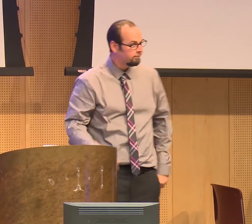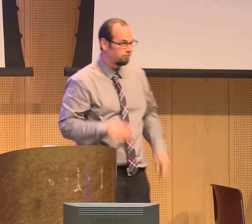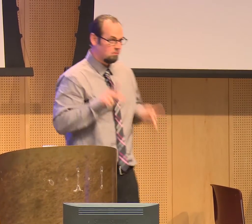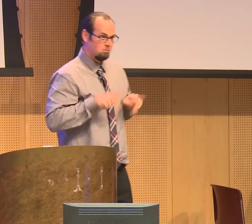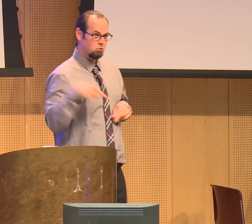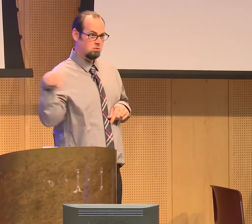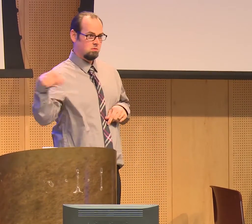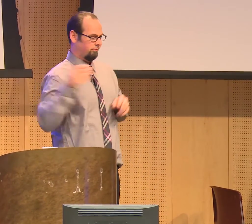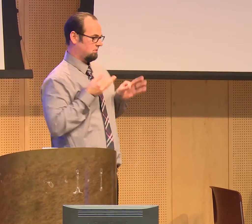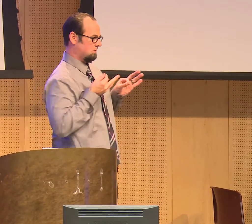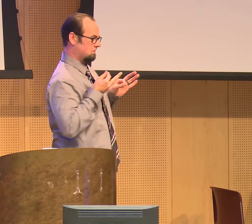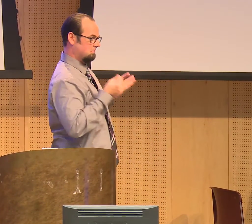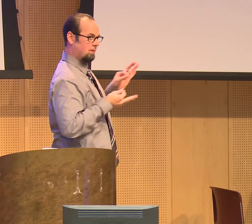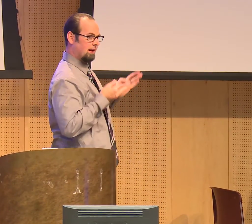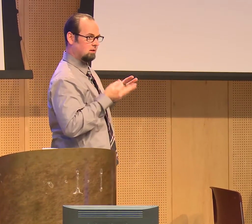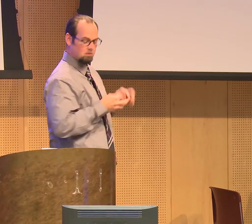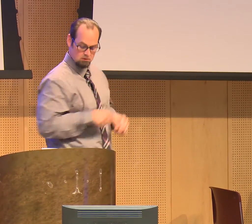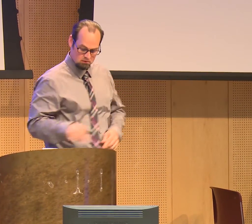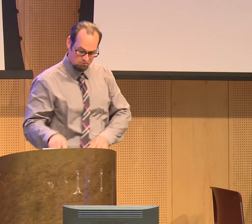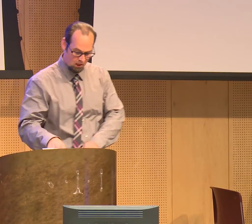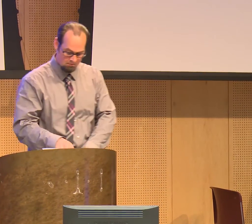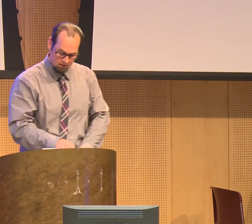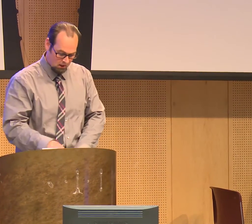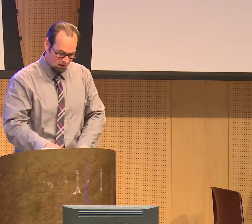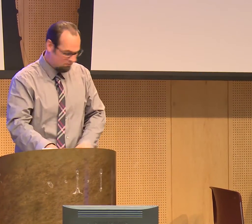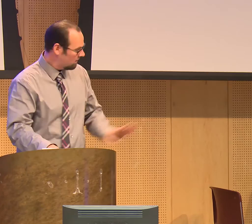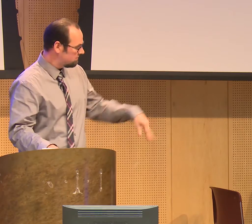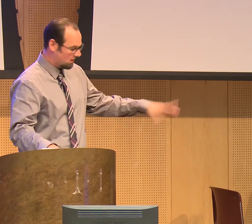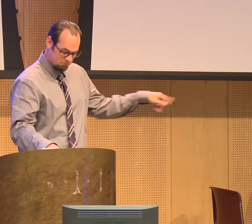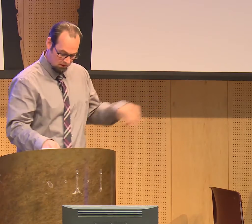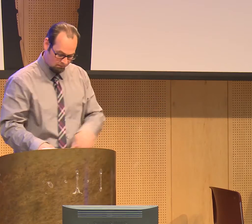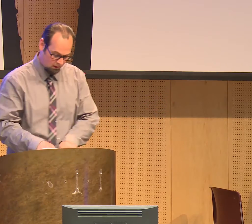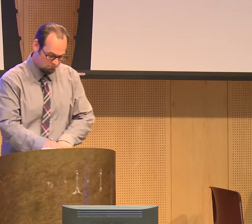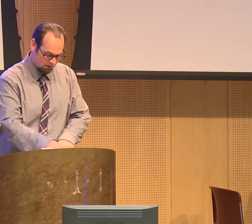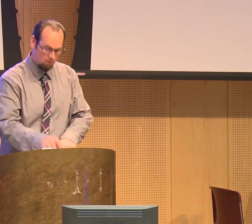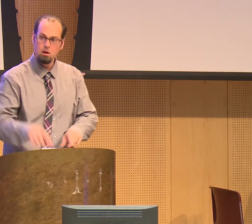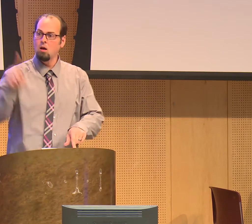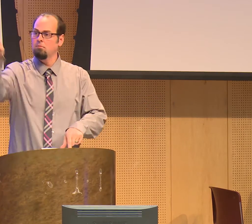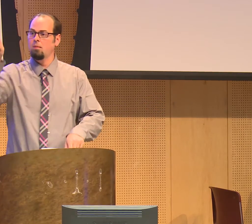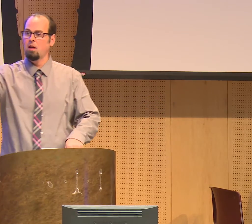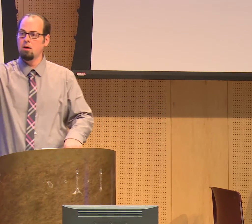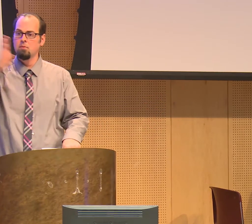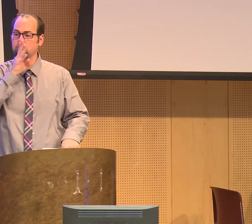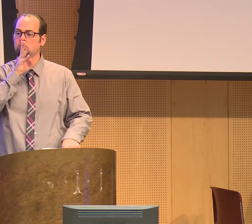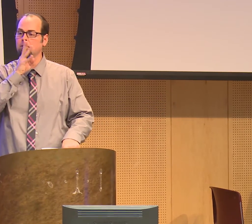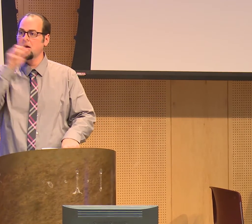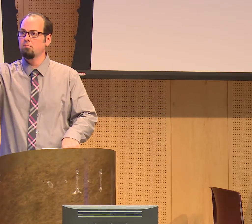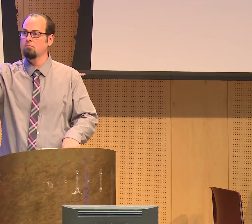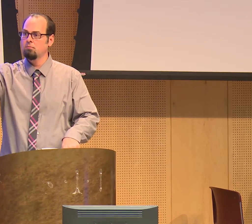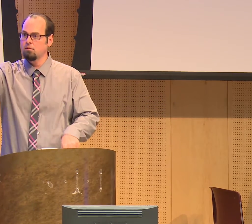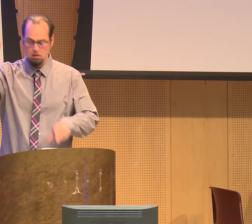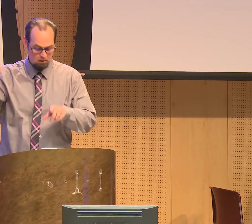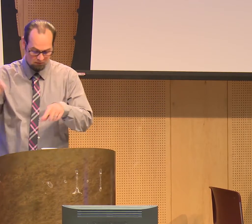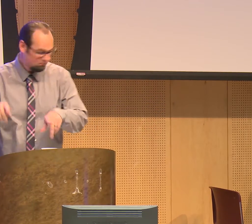employees. The employee would try to explain. He would just kind of wave me off, talk to other